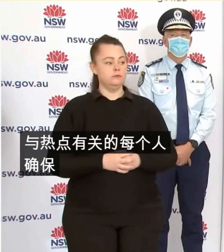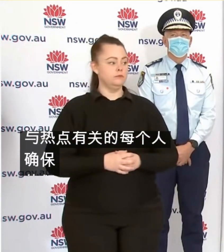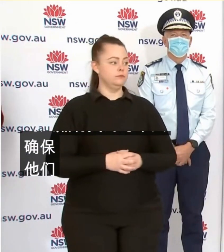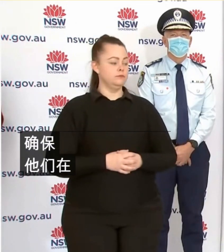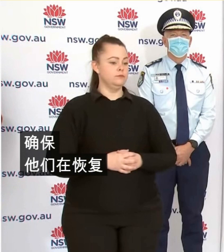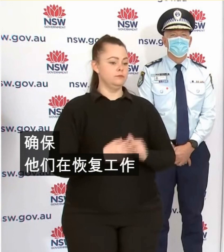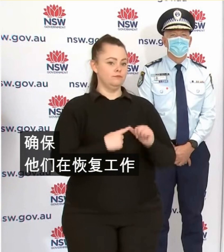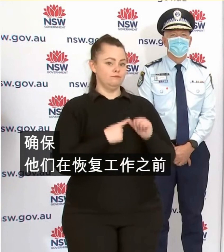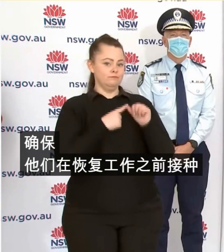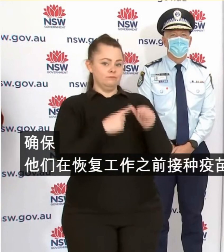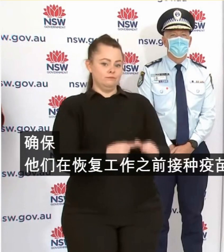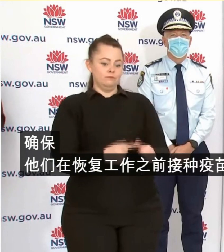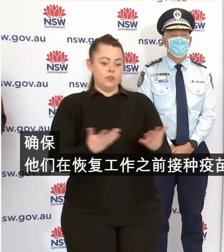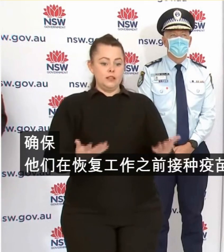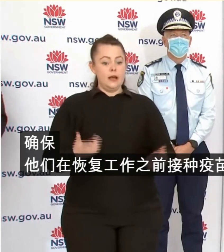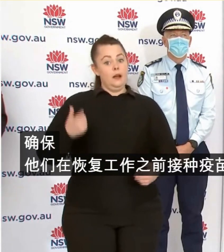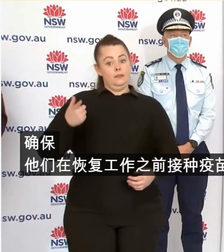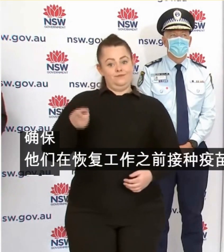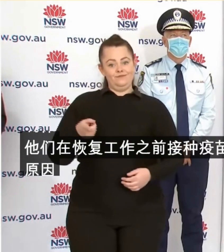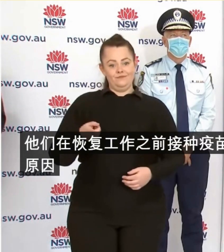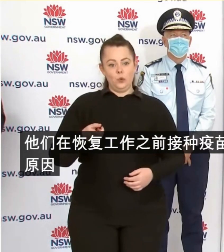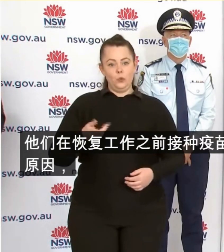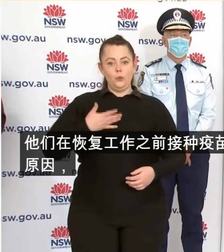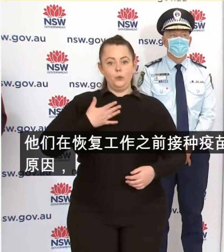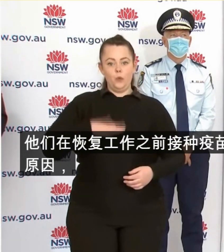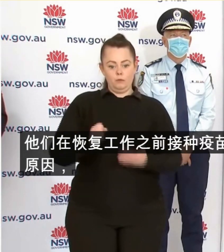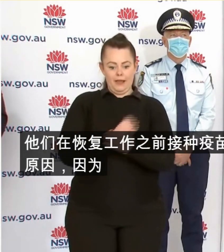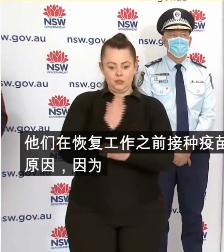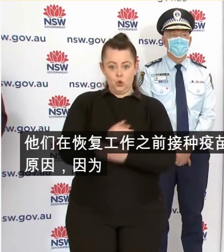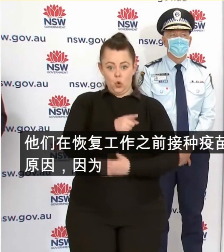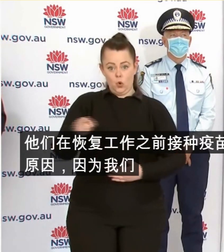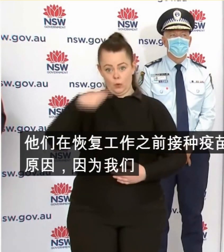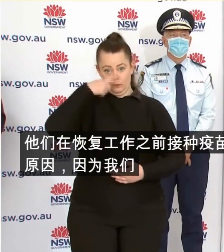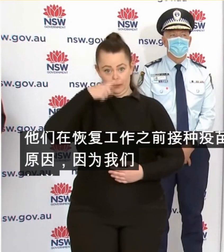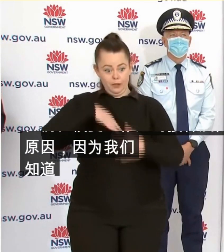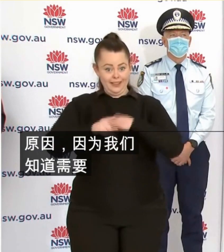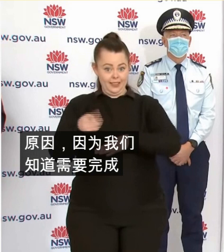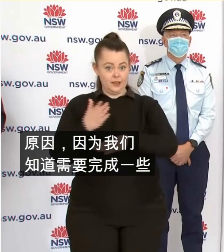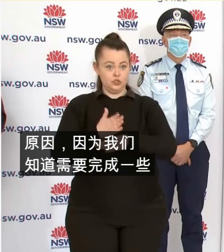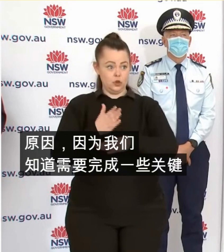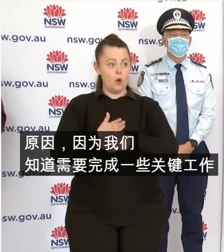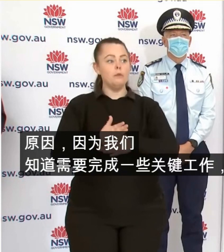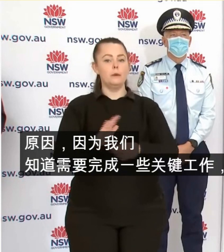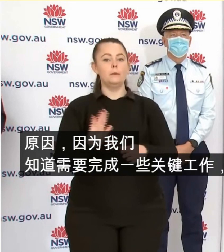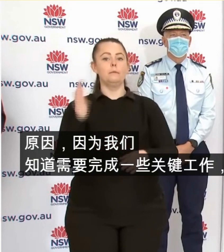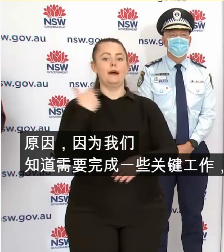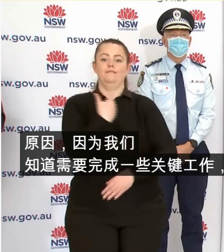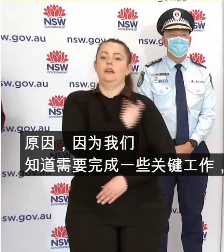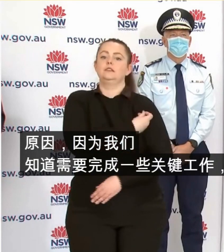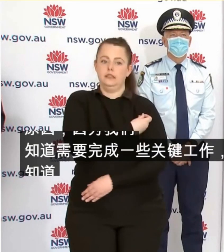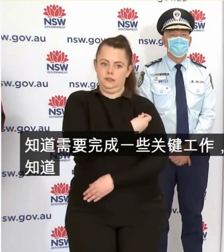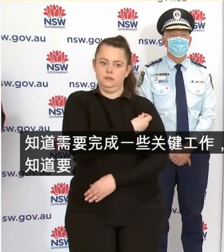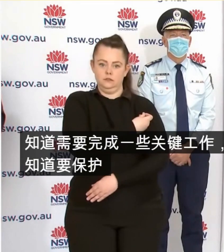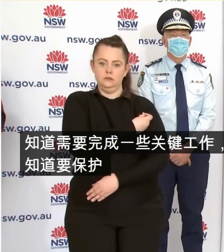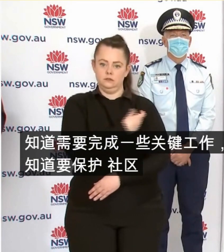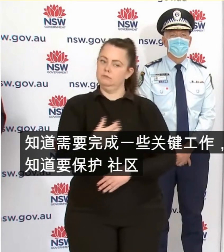hotspots to make sure they get vaccinated before they get back to work. Because we know that there's critical work that needs to be done, but